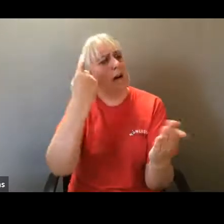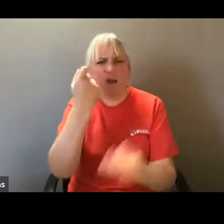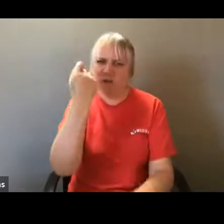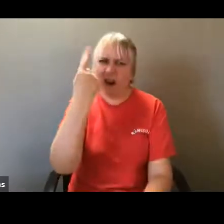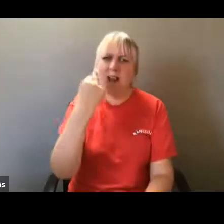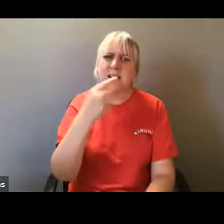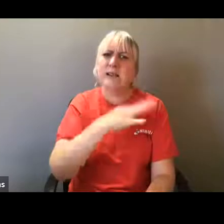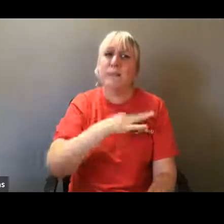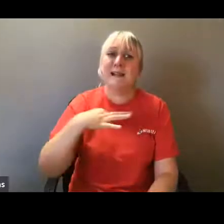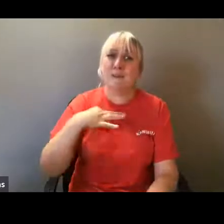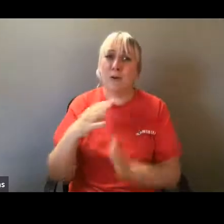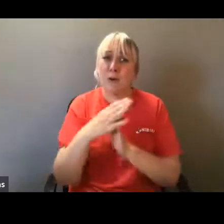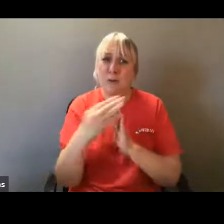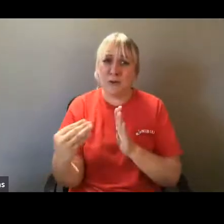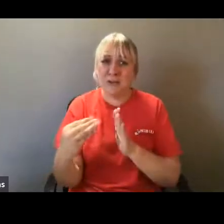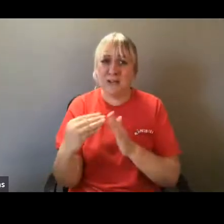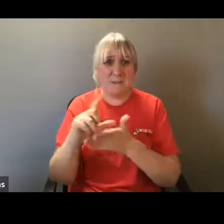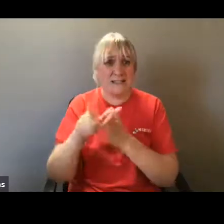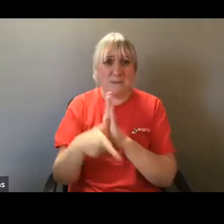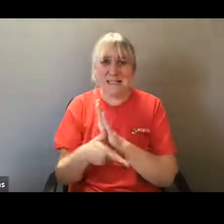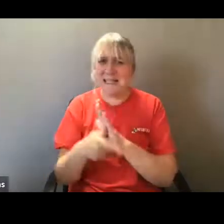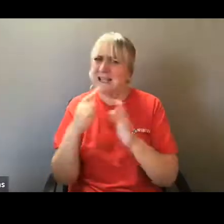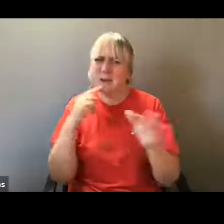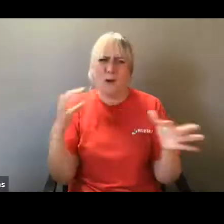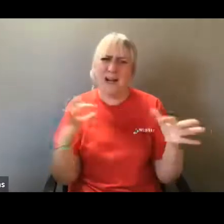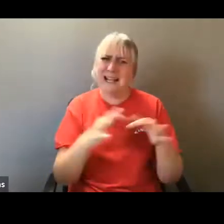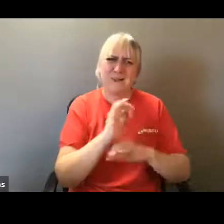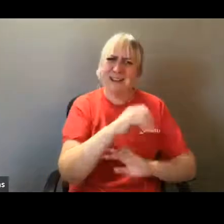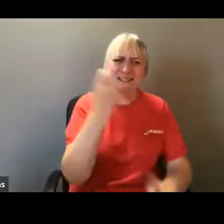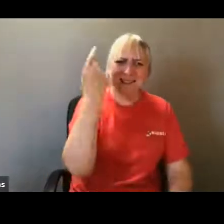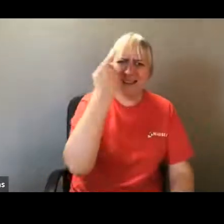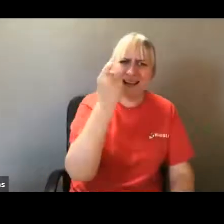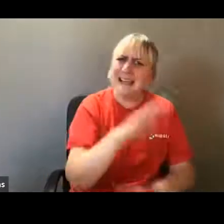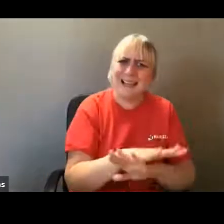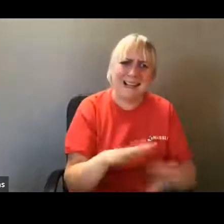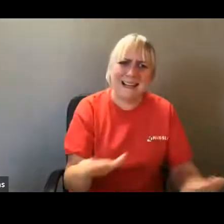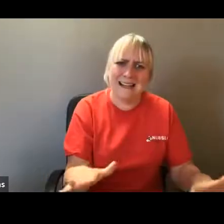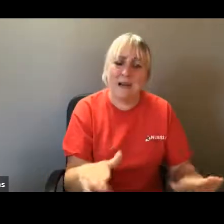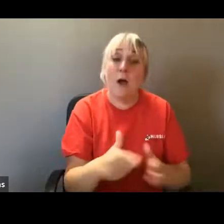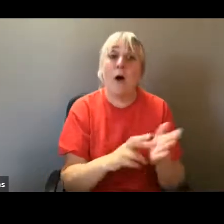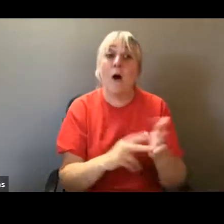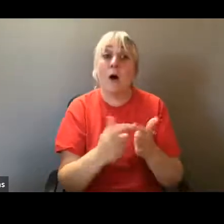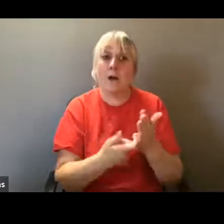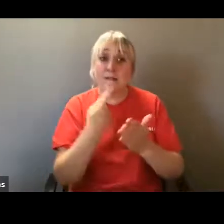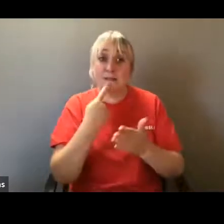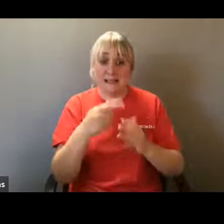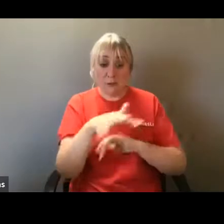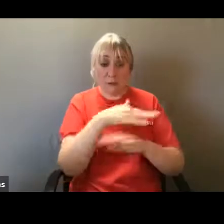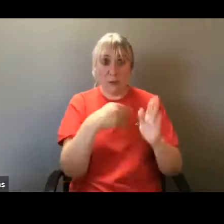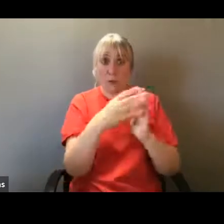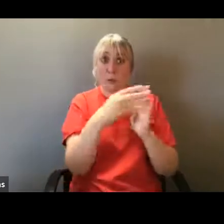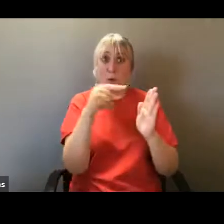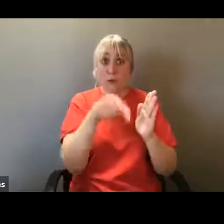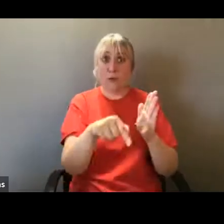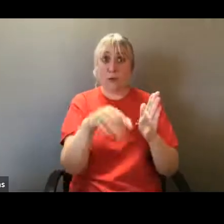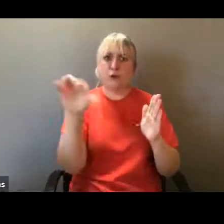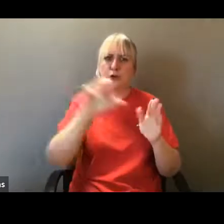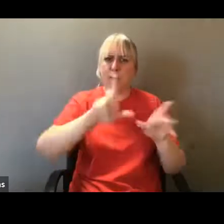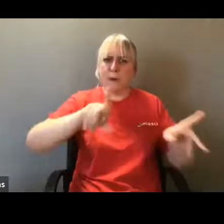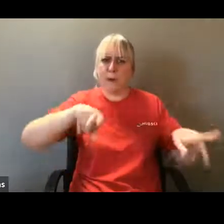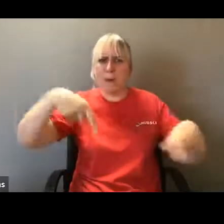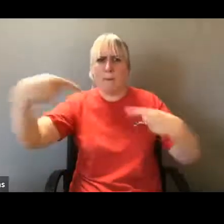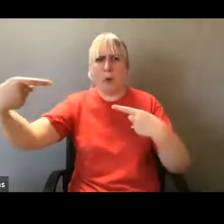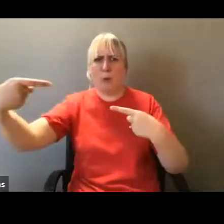of disability was never part of his thinking. Oliver posed a social model of disability in opposition to a